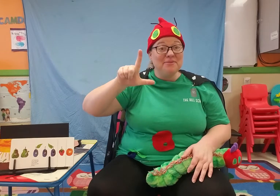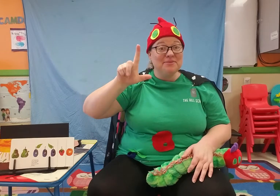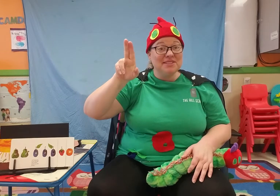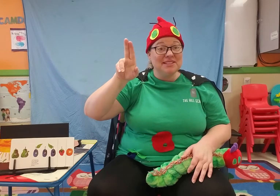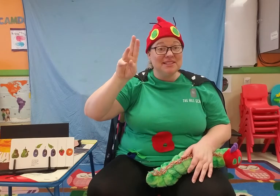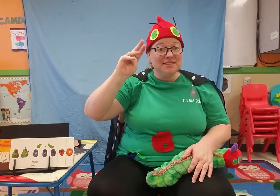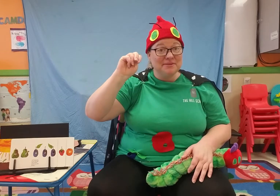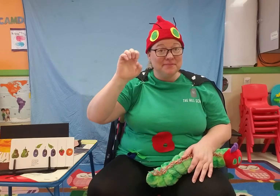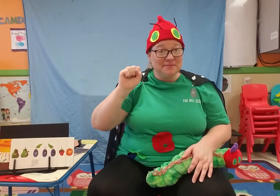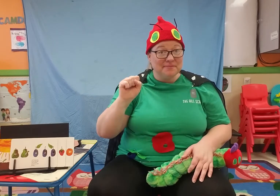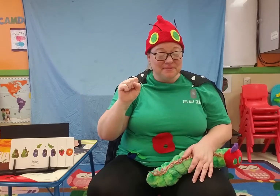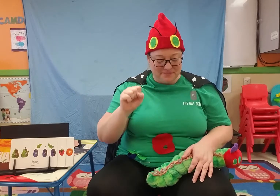plums.